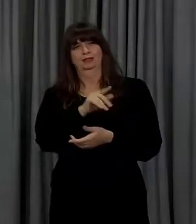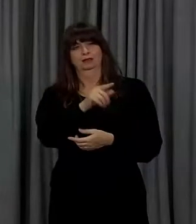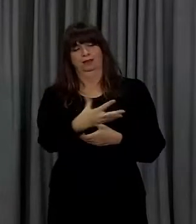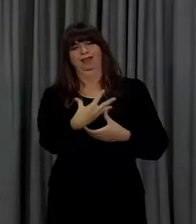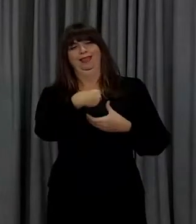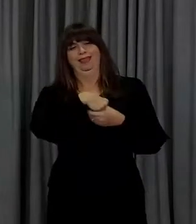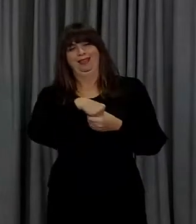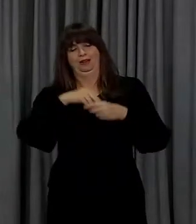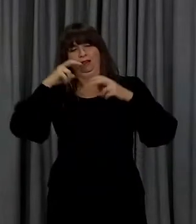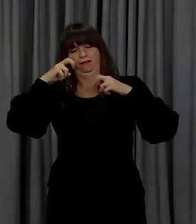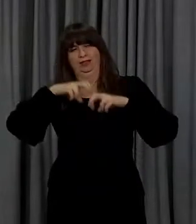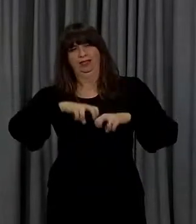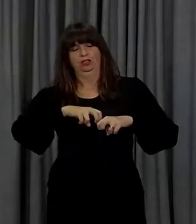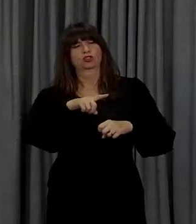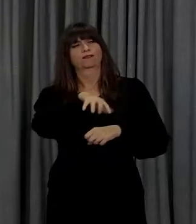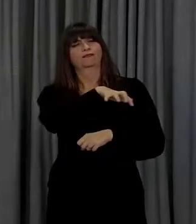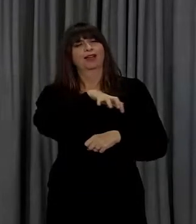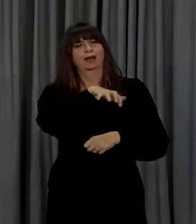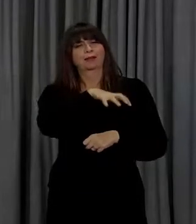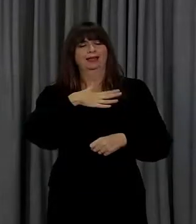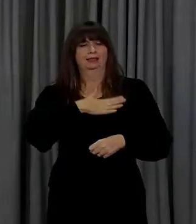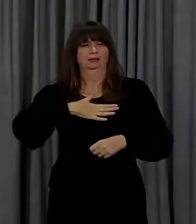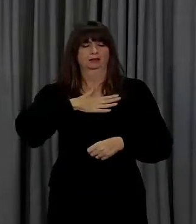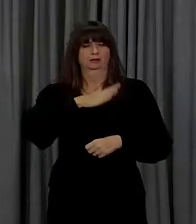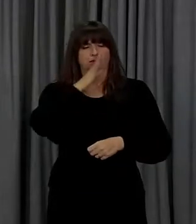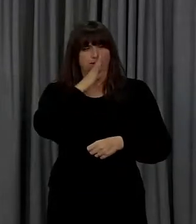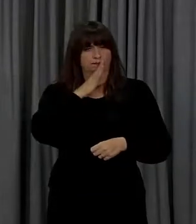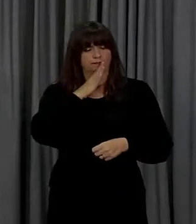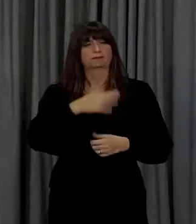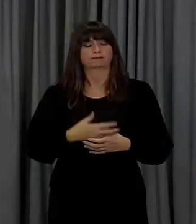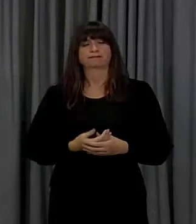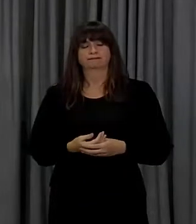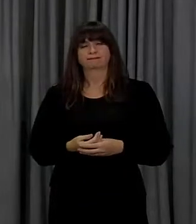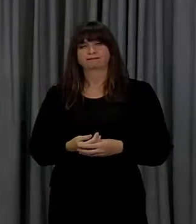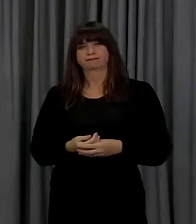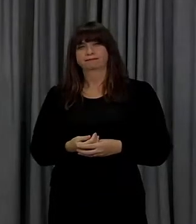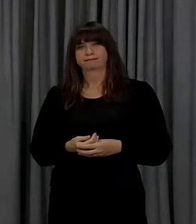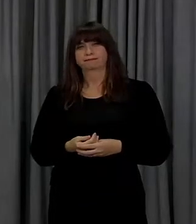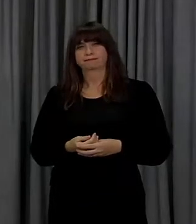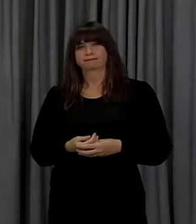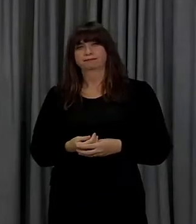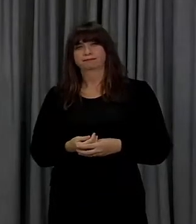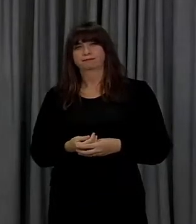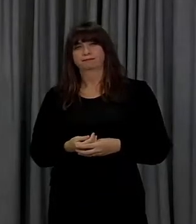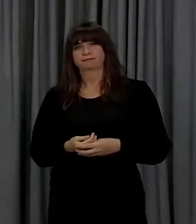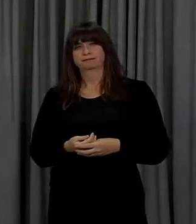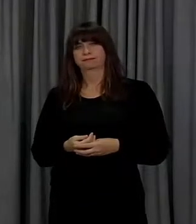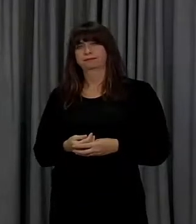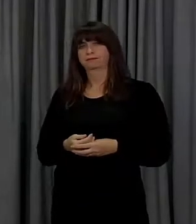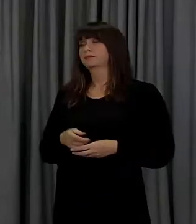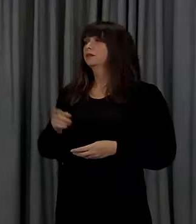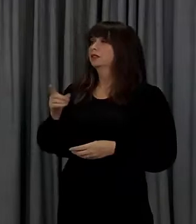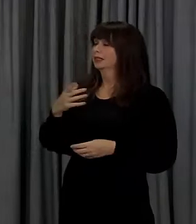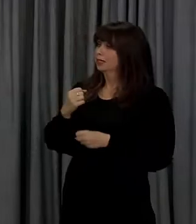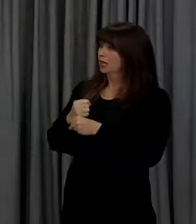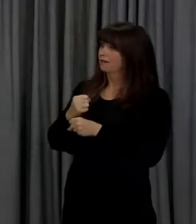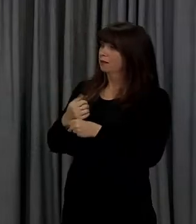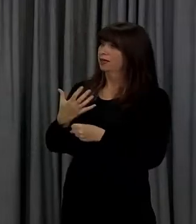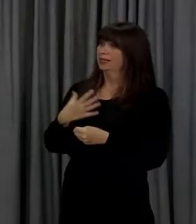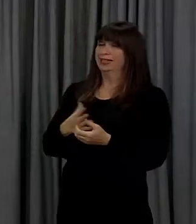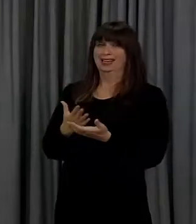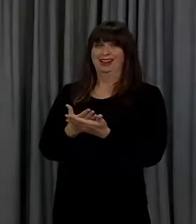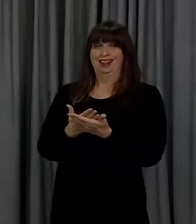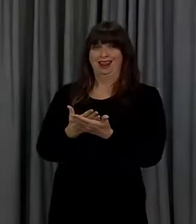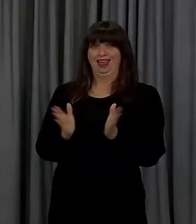i gyd yn sicrhau na fyddwn ni'n mynd trwy'r un peth eto. As you referenced there, clearly transparency in government